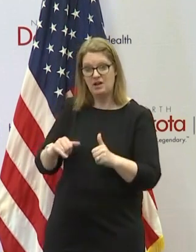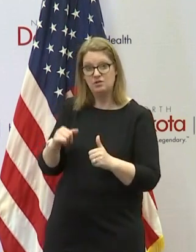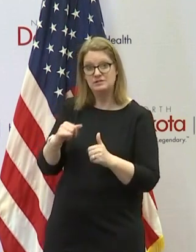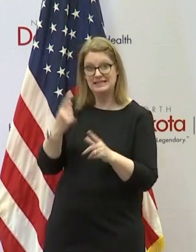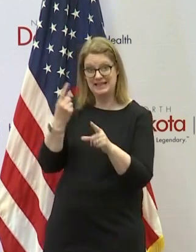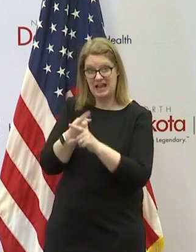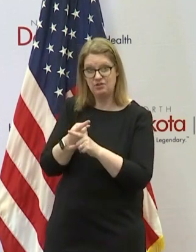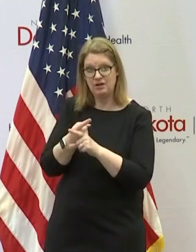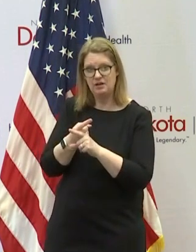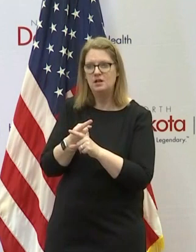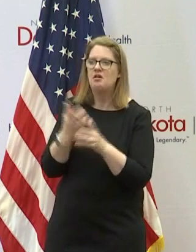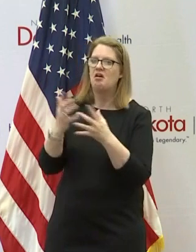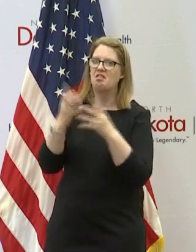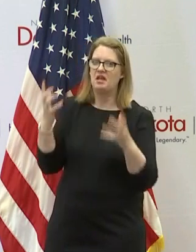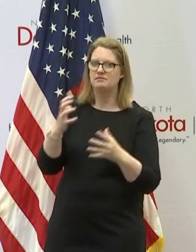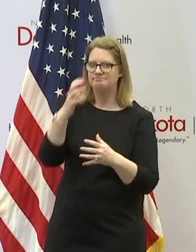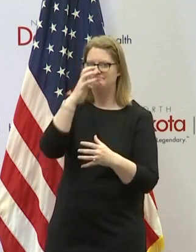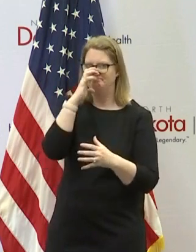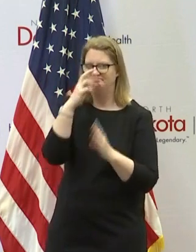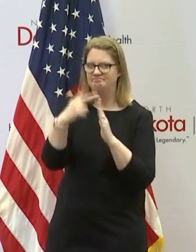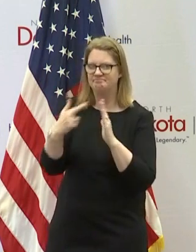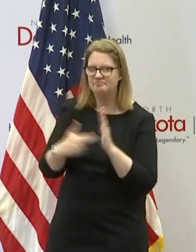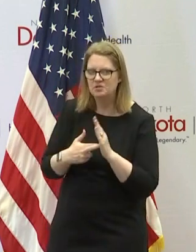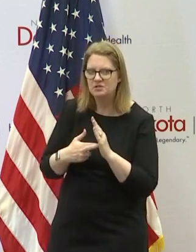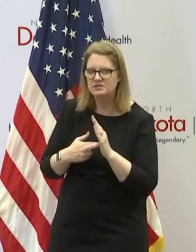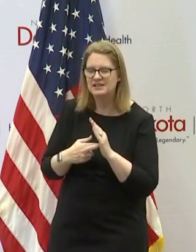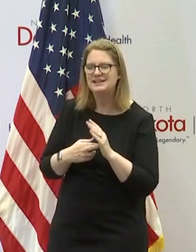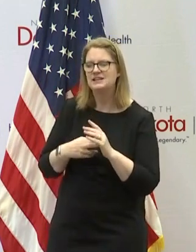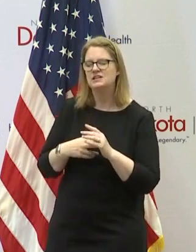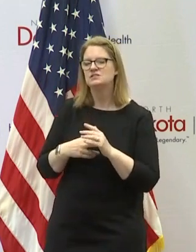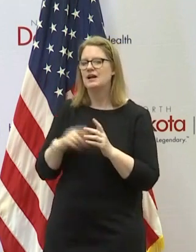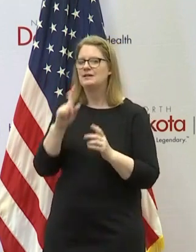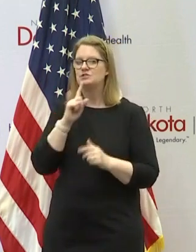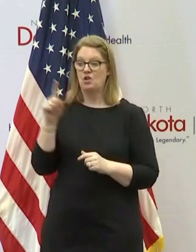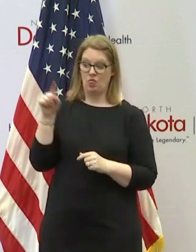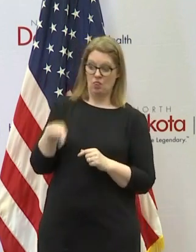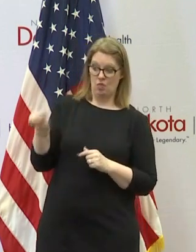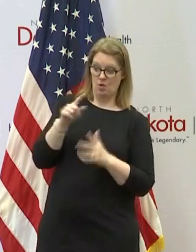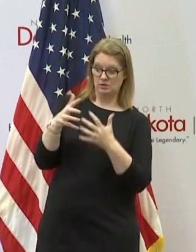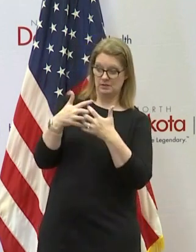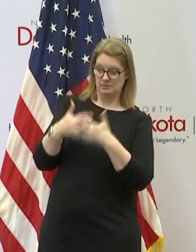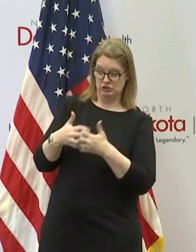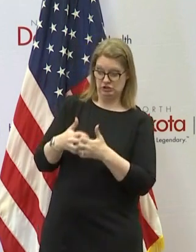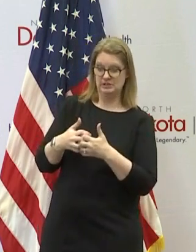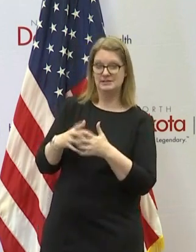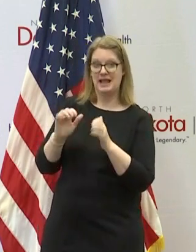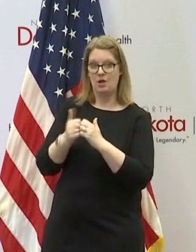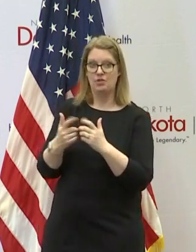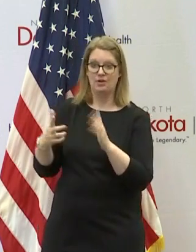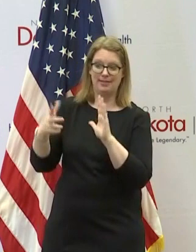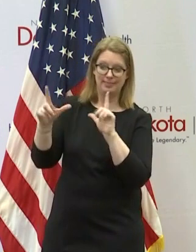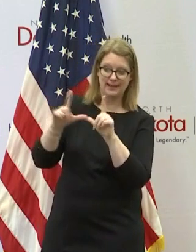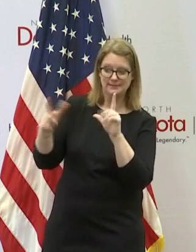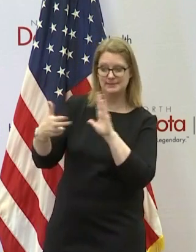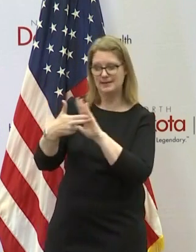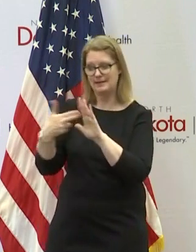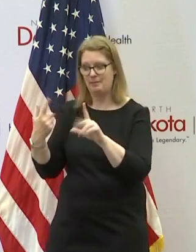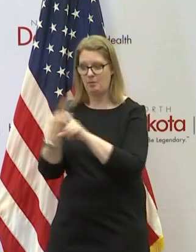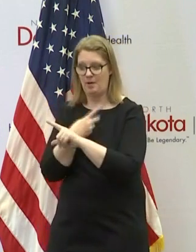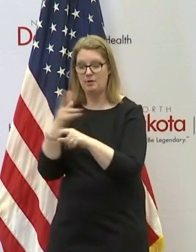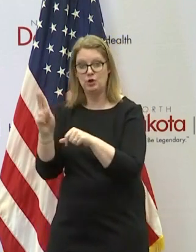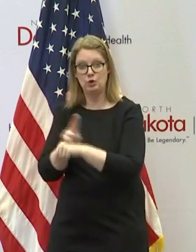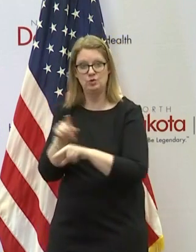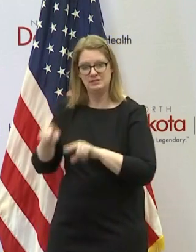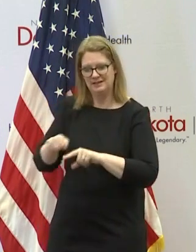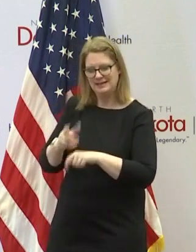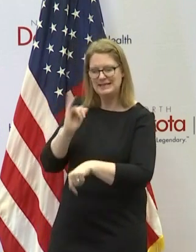high degree of confidence that if those machines are used per how they're both licensed and labeled and proper use, which